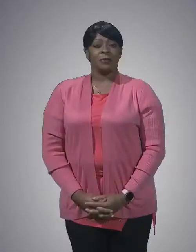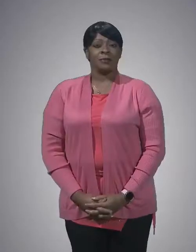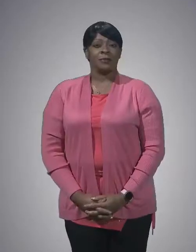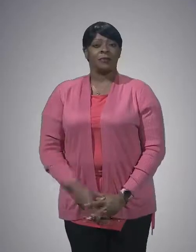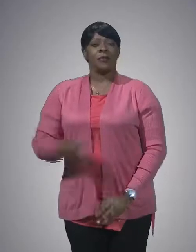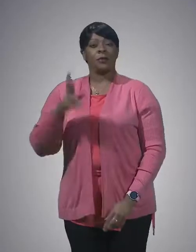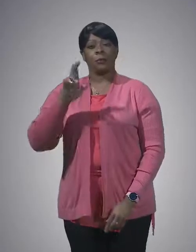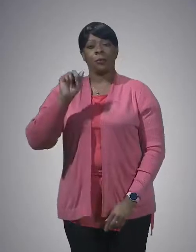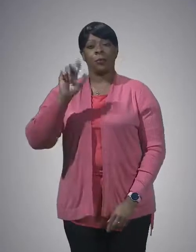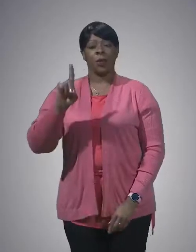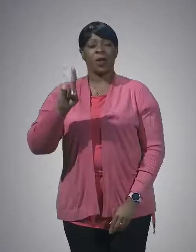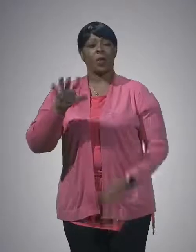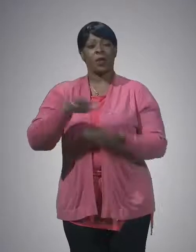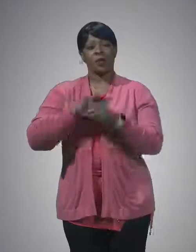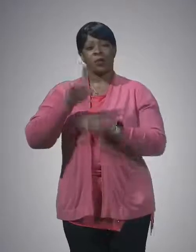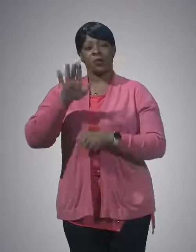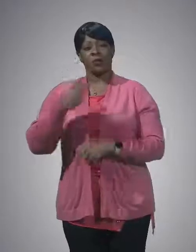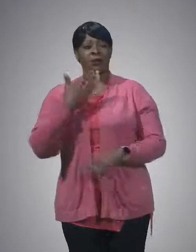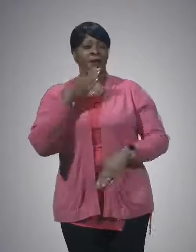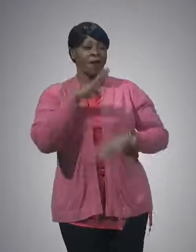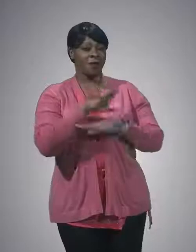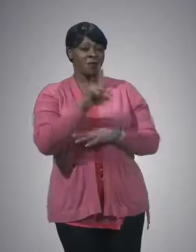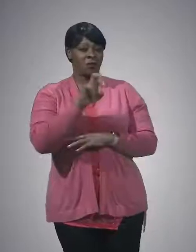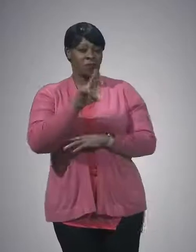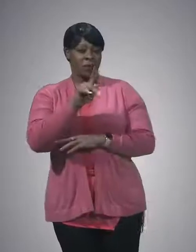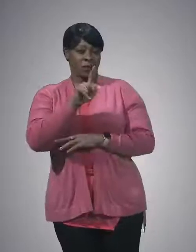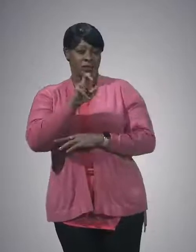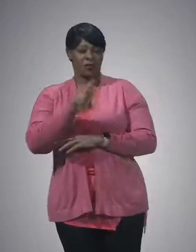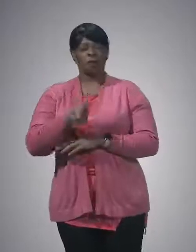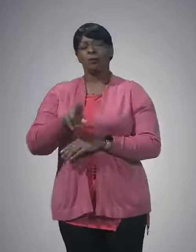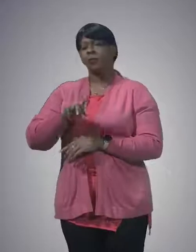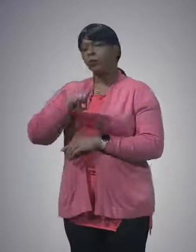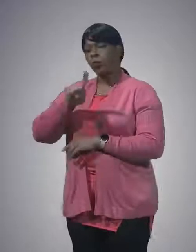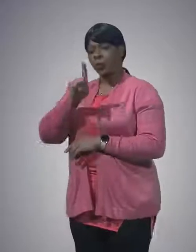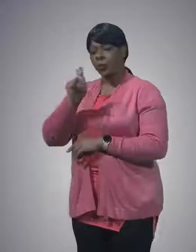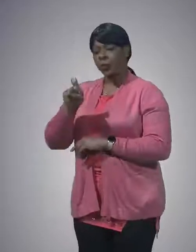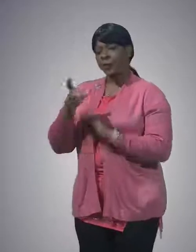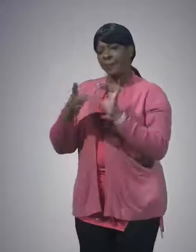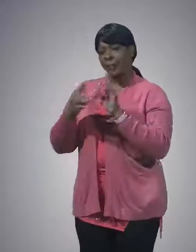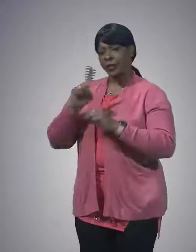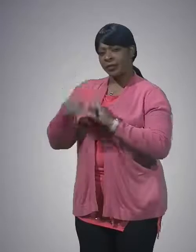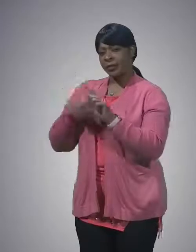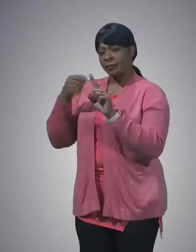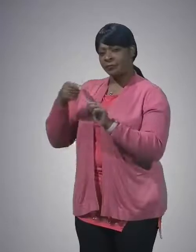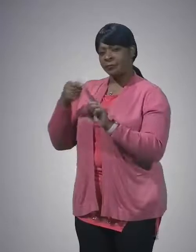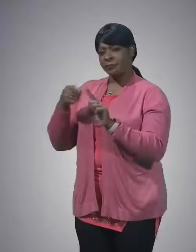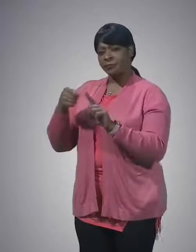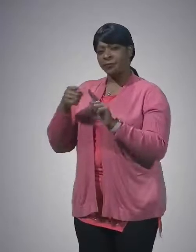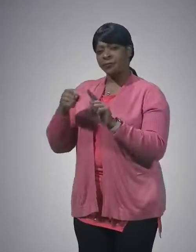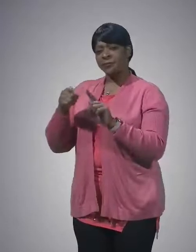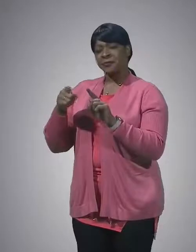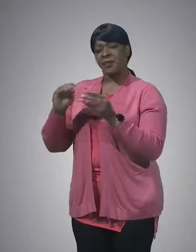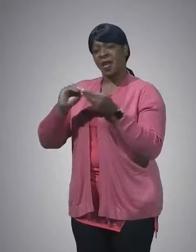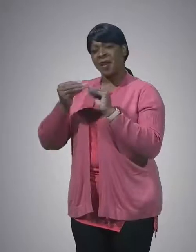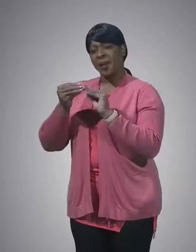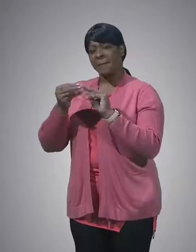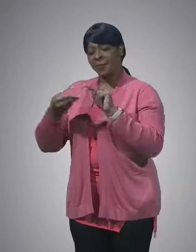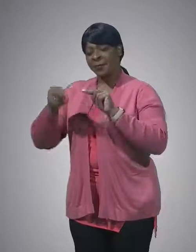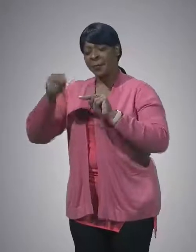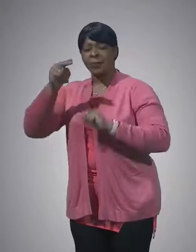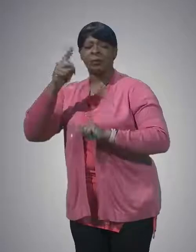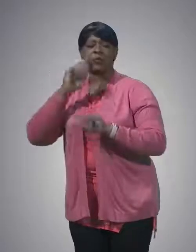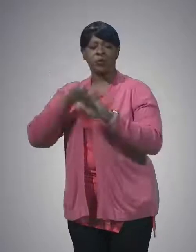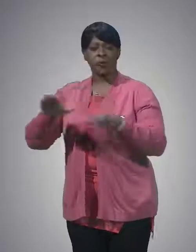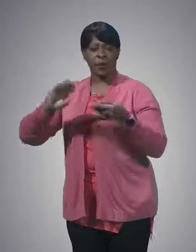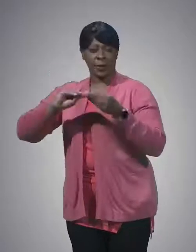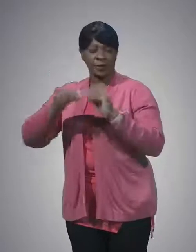Thanks. Good afternoon, Dr. Taylor. Quick question, kind of following up with your message about the trends with pediatric cases.